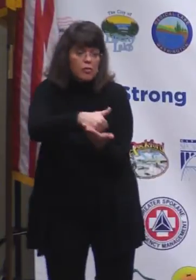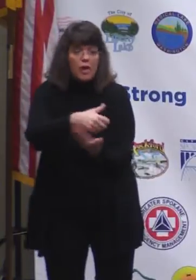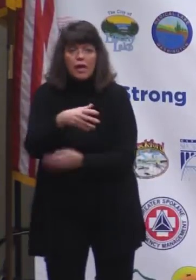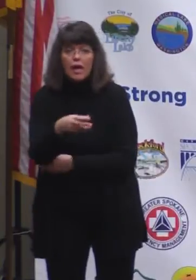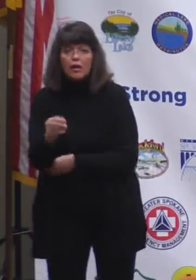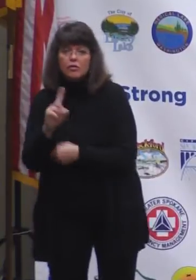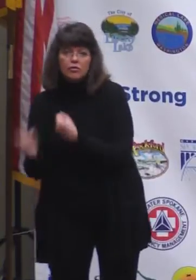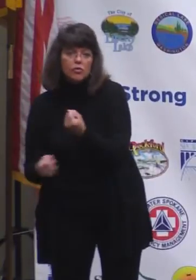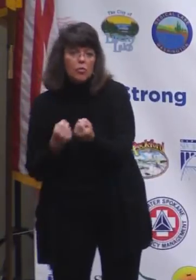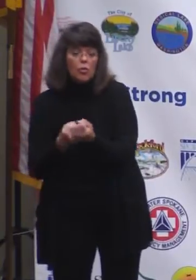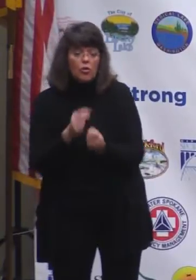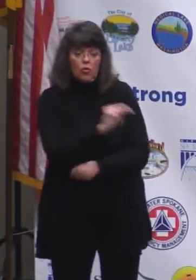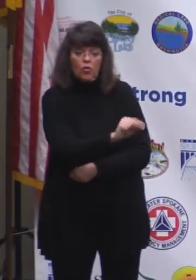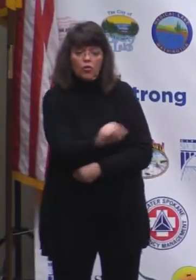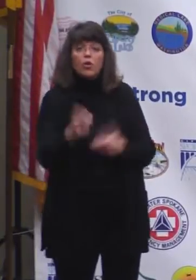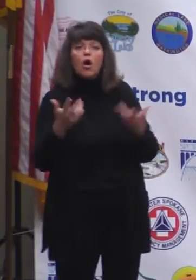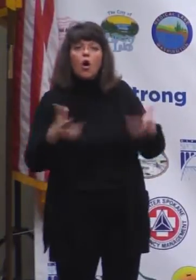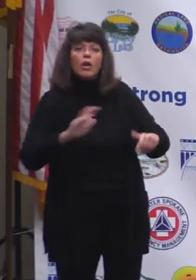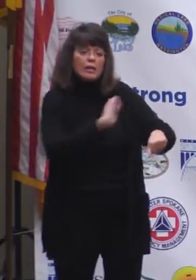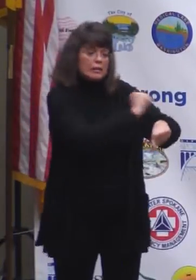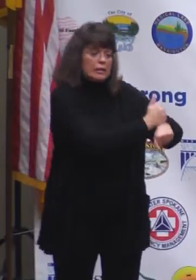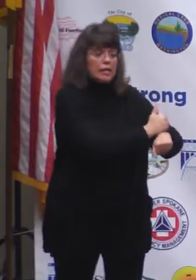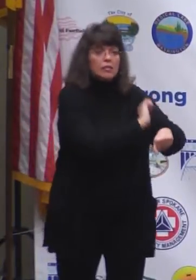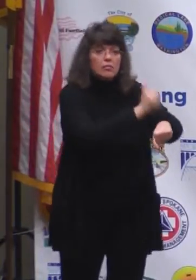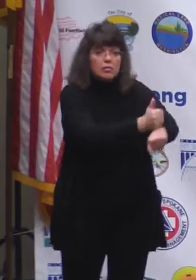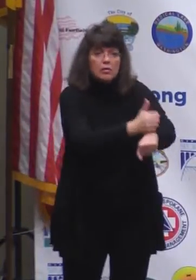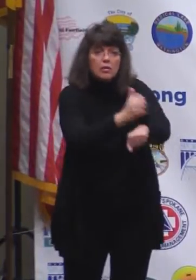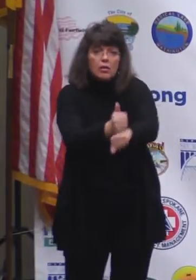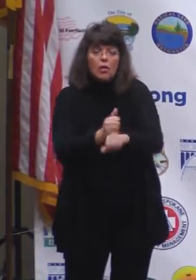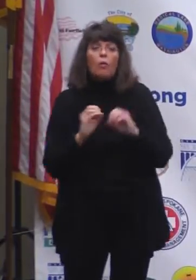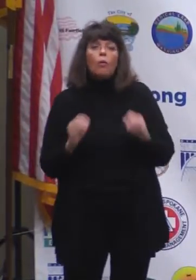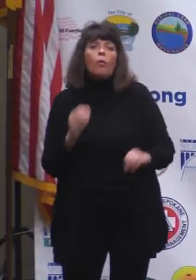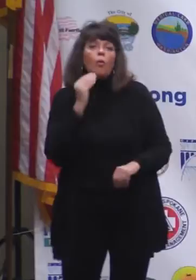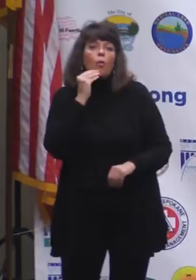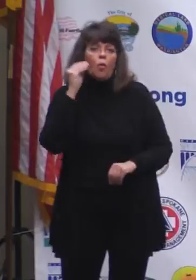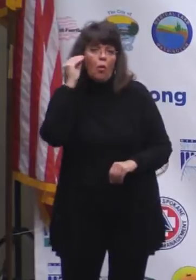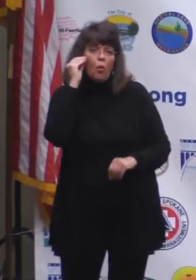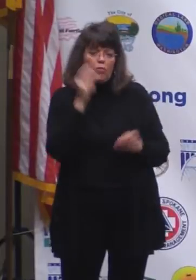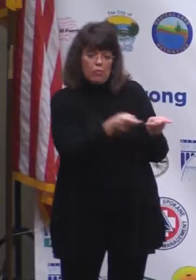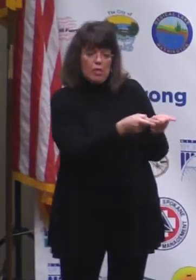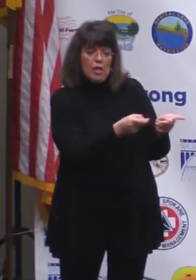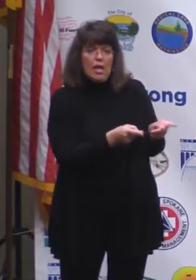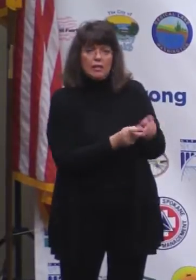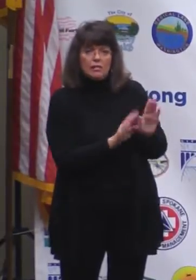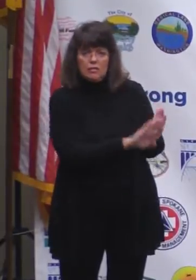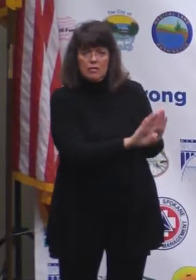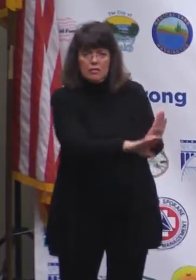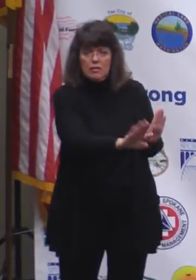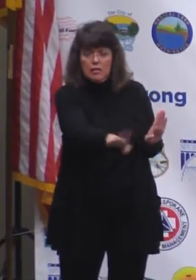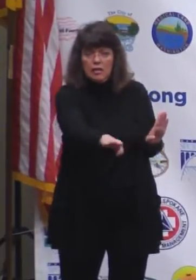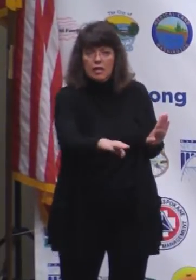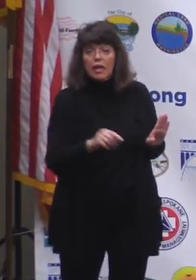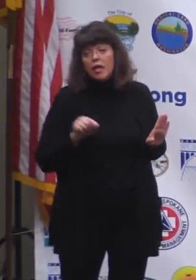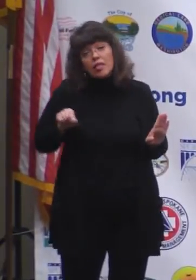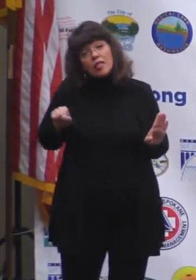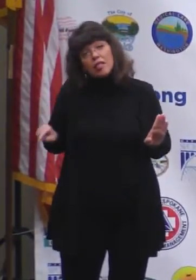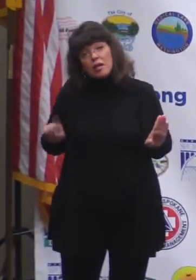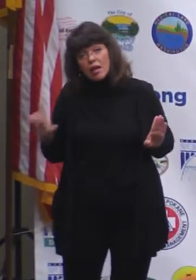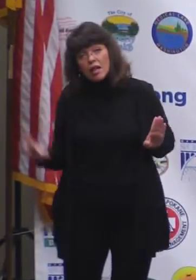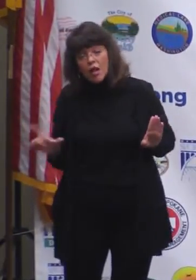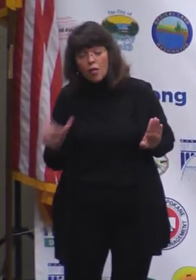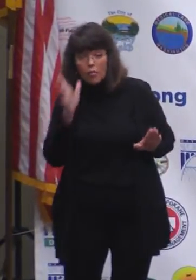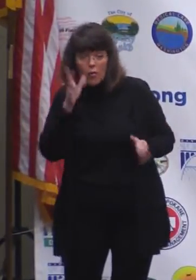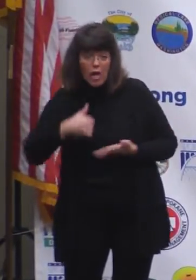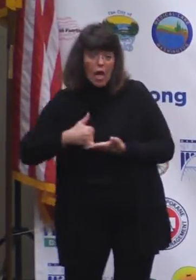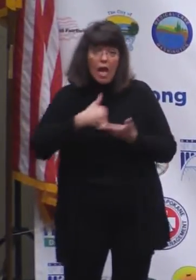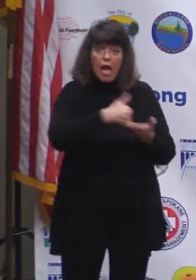comply with social distancing requirements. So this will be for healthy populations, only with no commingling of programs. This